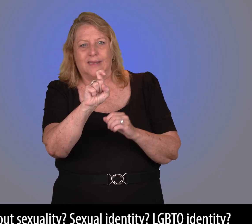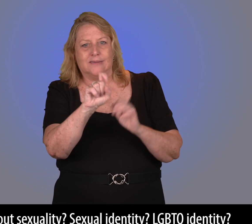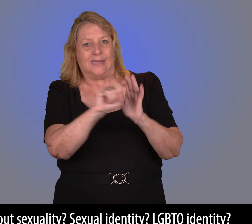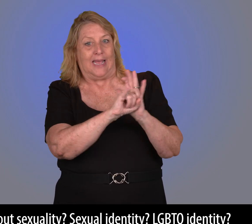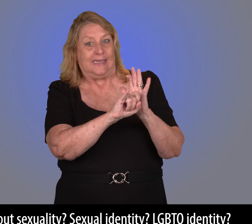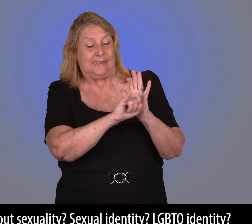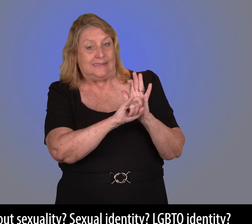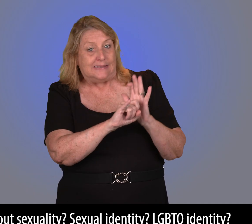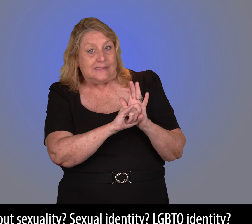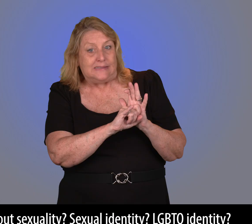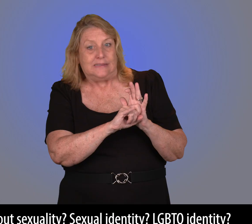sexual identity,